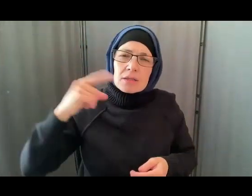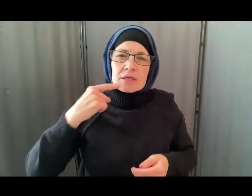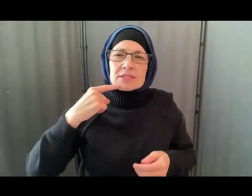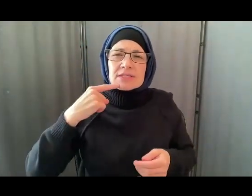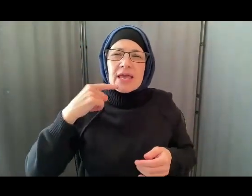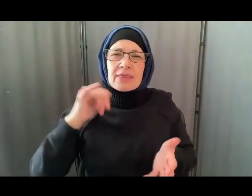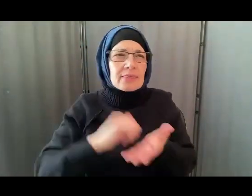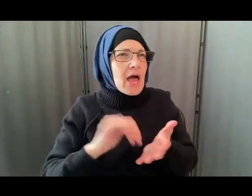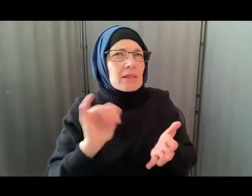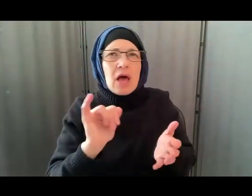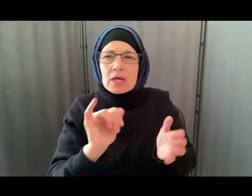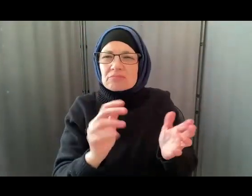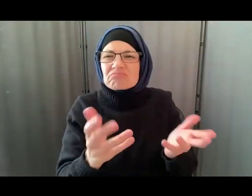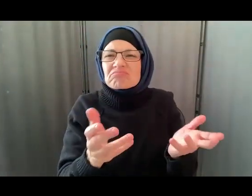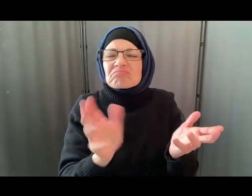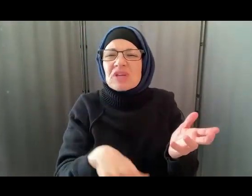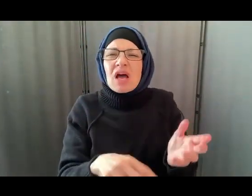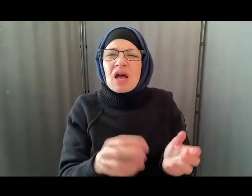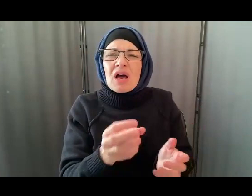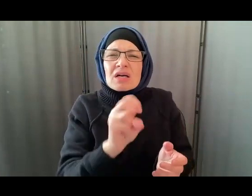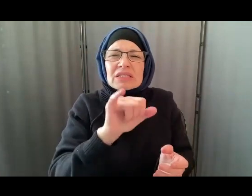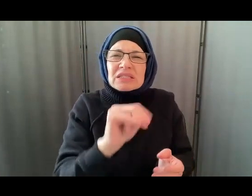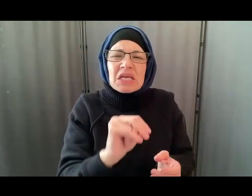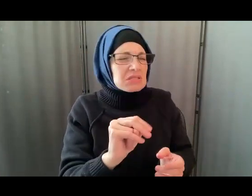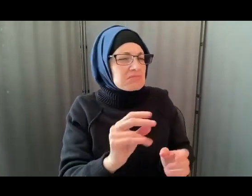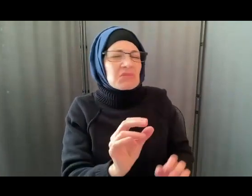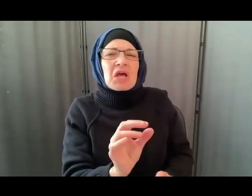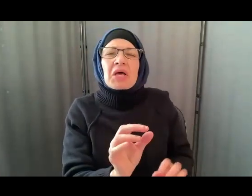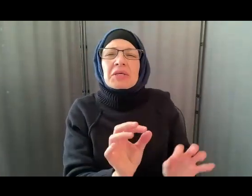as easy as the statement says. So